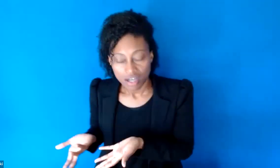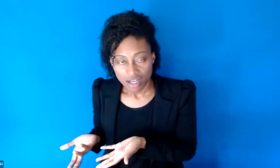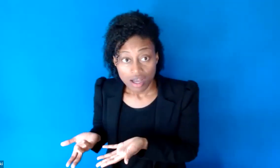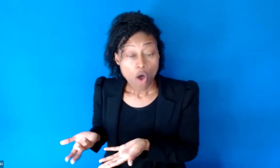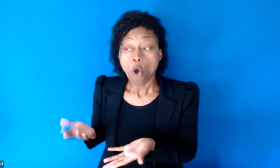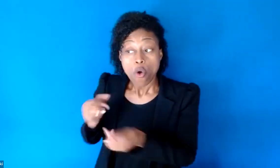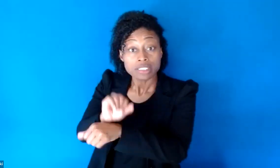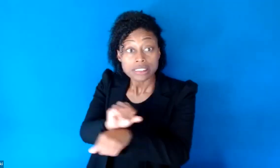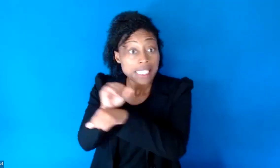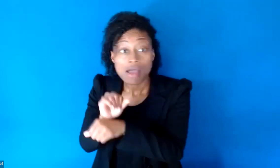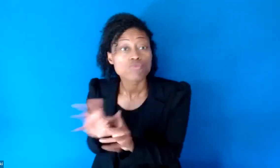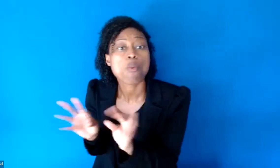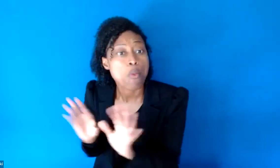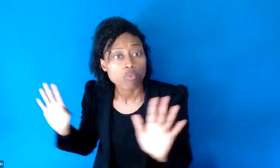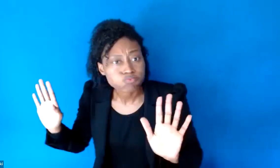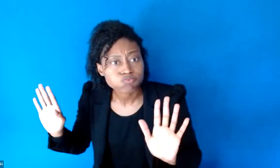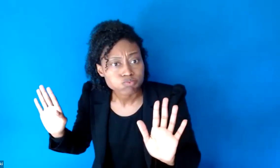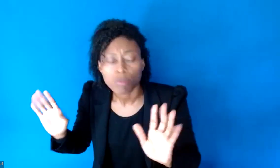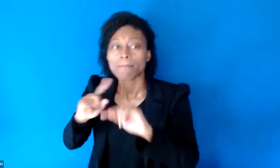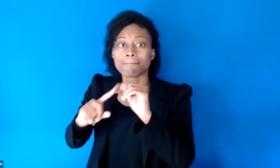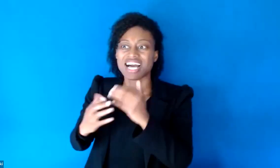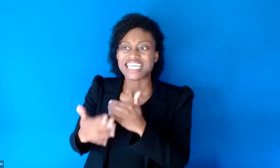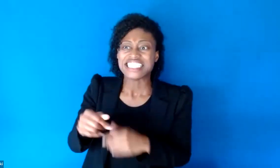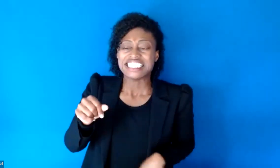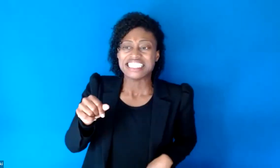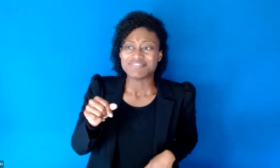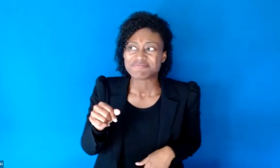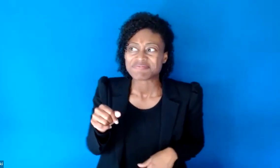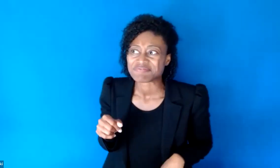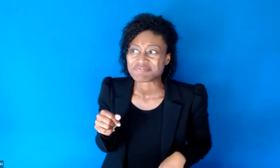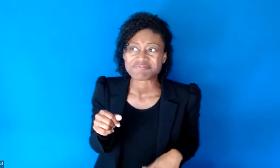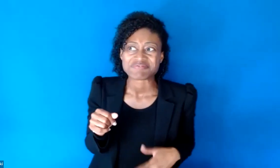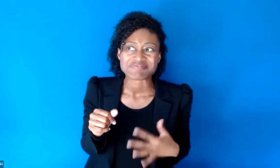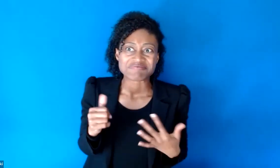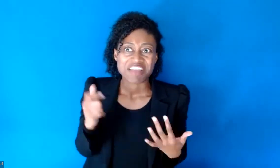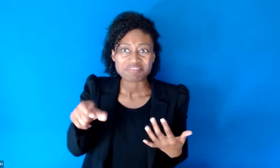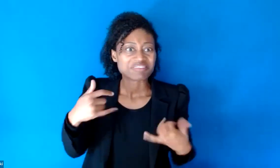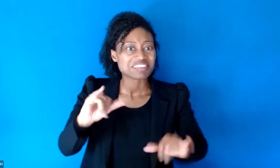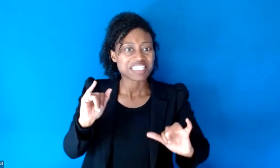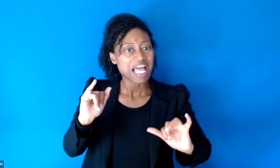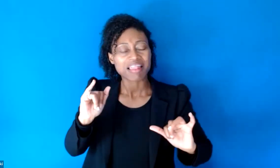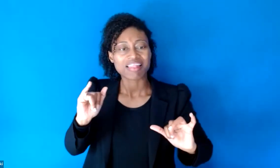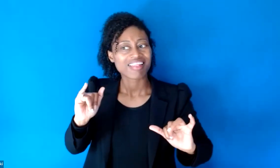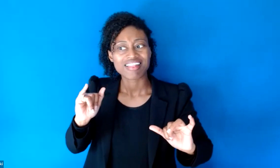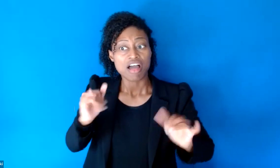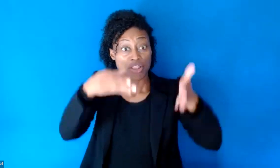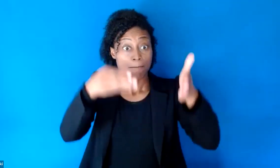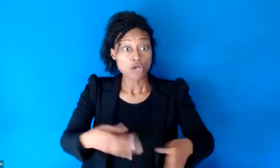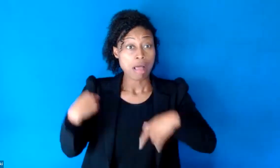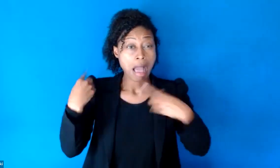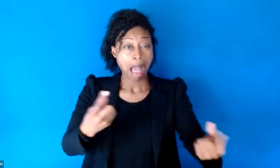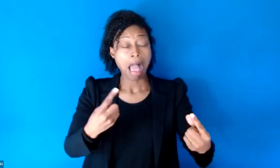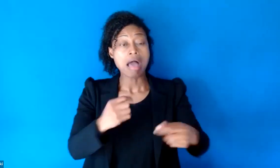slavery, a lot of them had to end up striking a deal with the person that enslaved